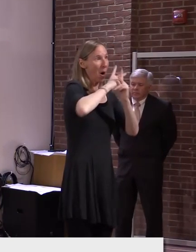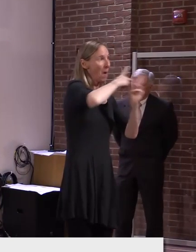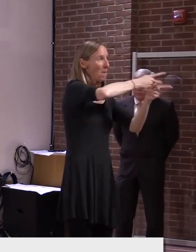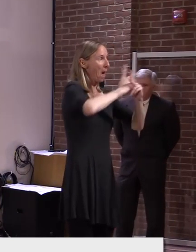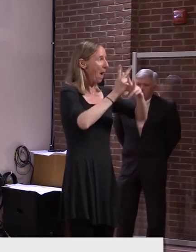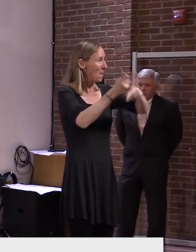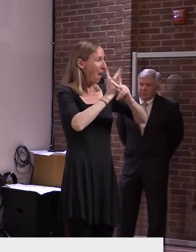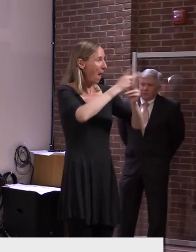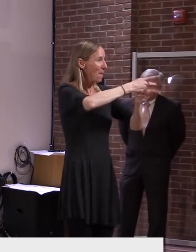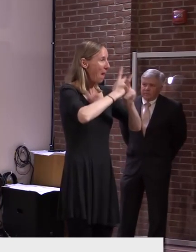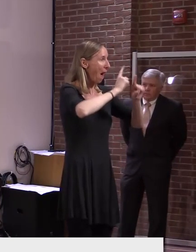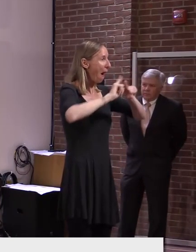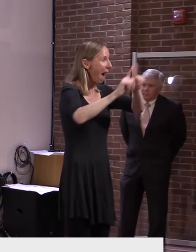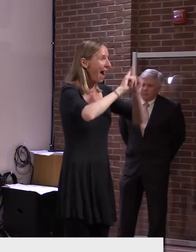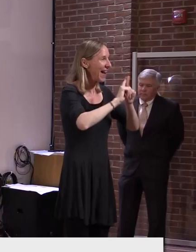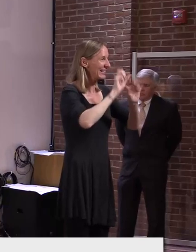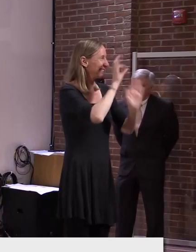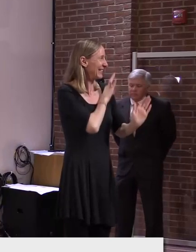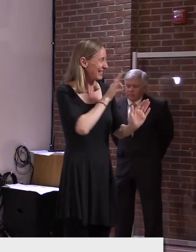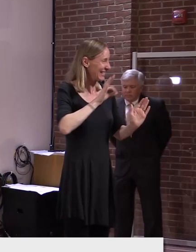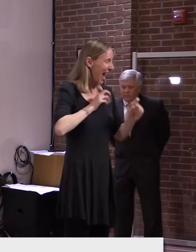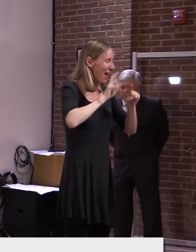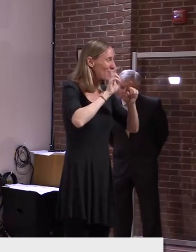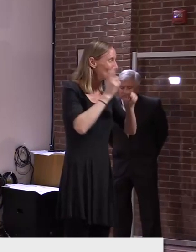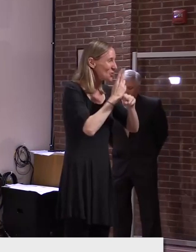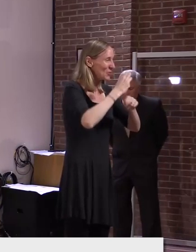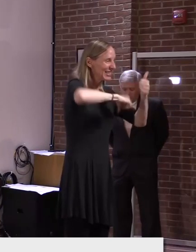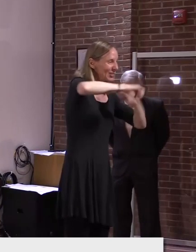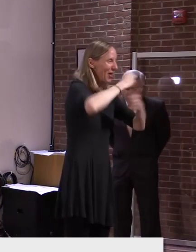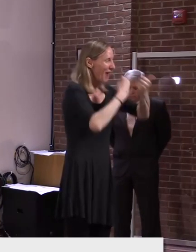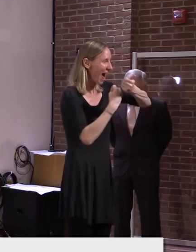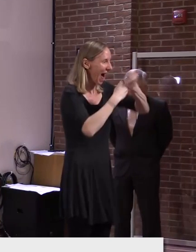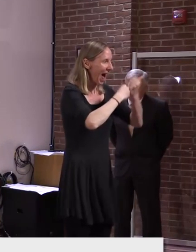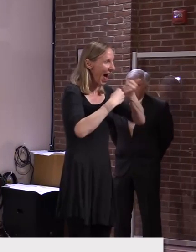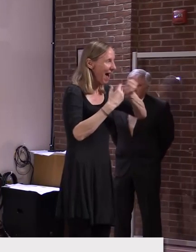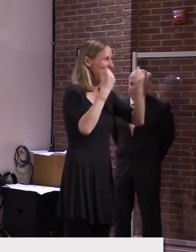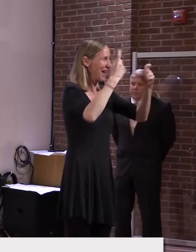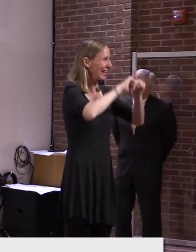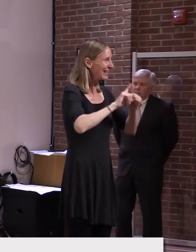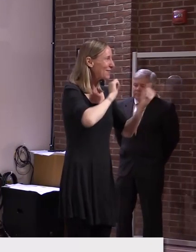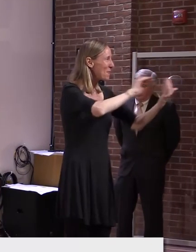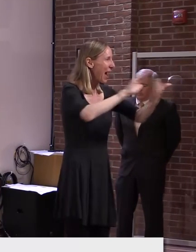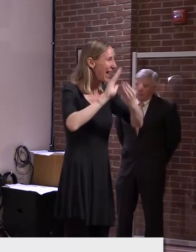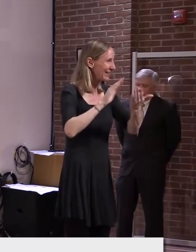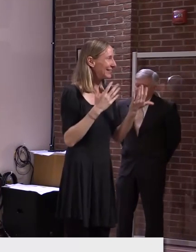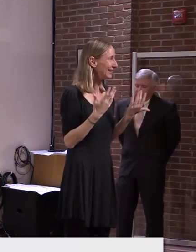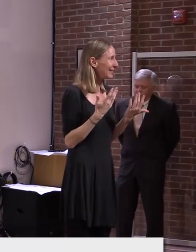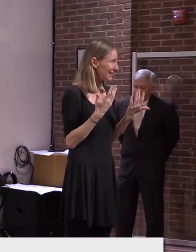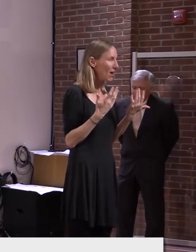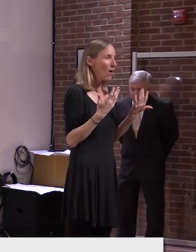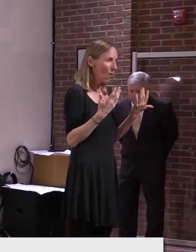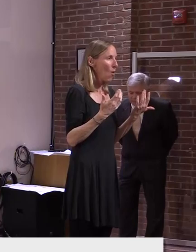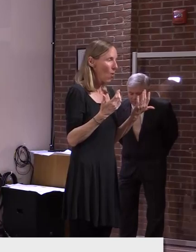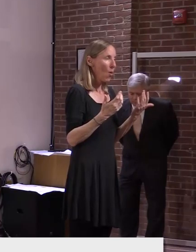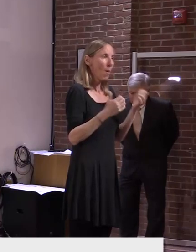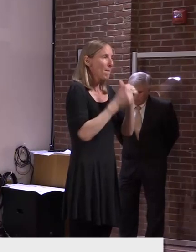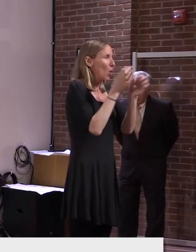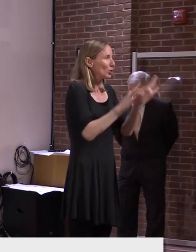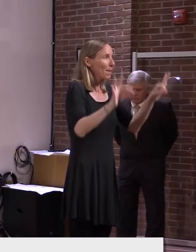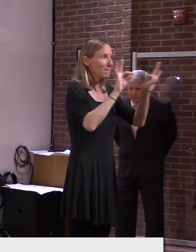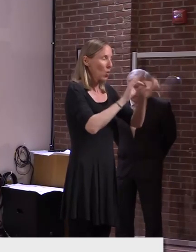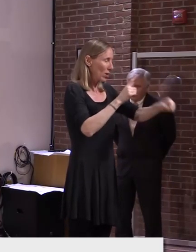use the state workforce in many different ways. So right now we need help in making sure that we're getting vaccines